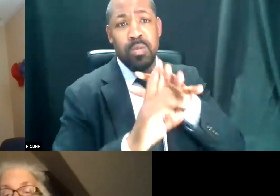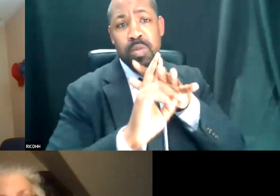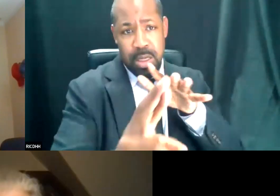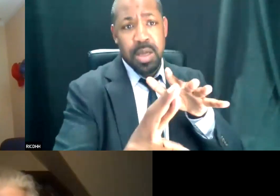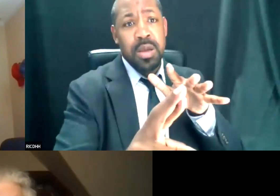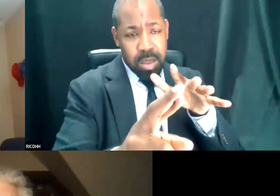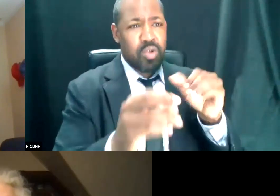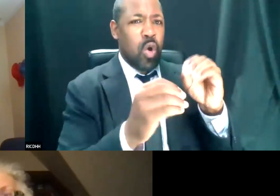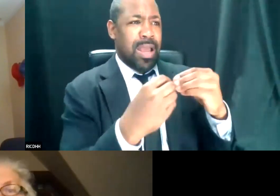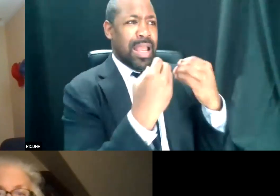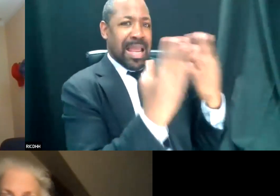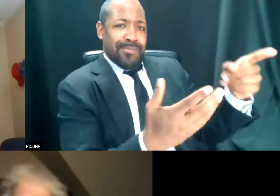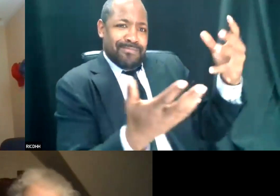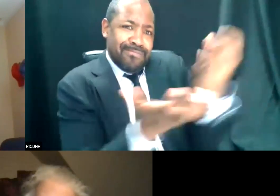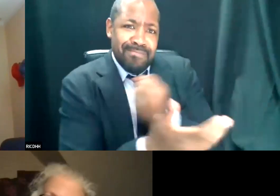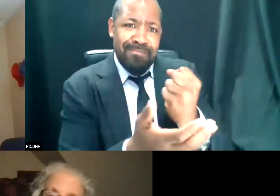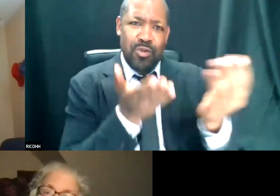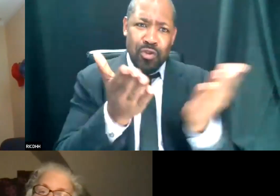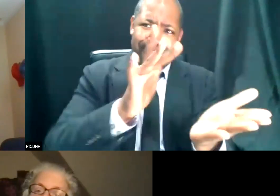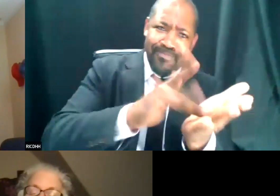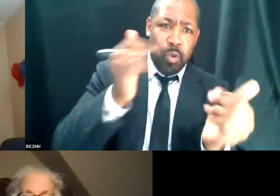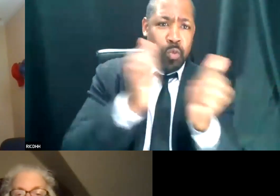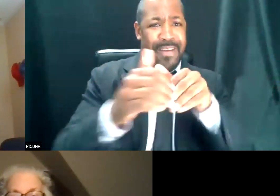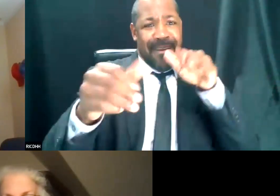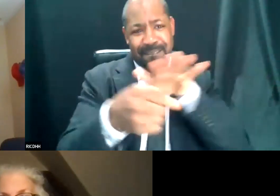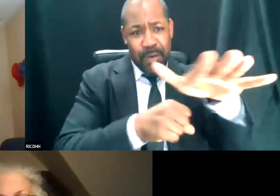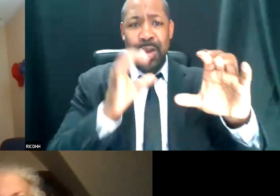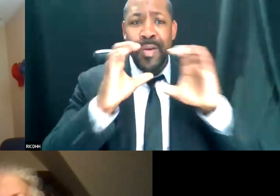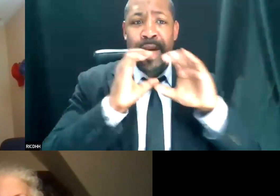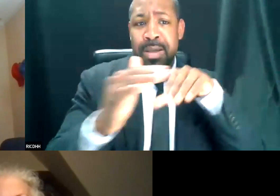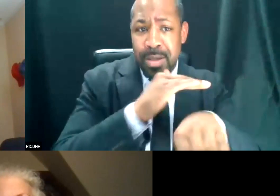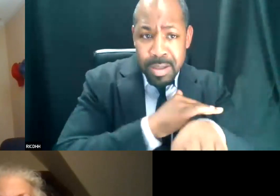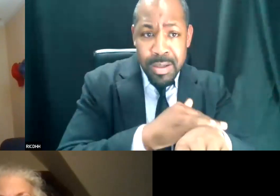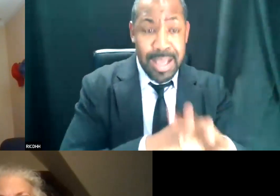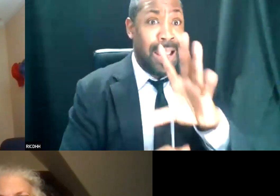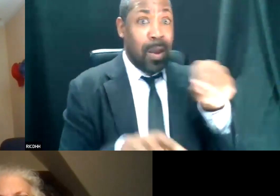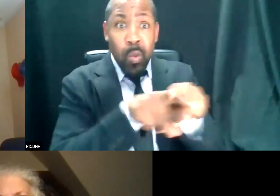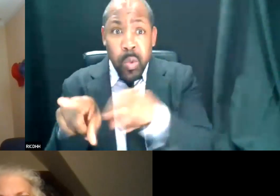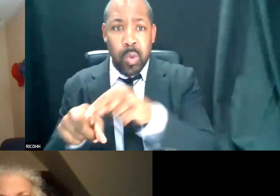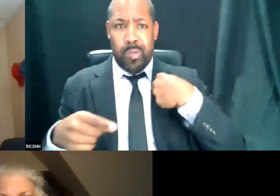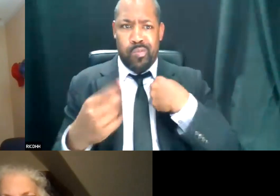deaf, hard of hearing, deaf blind, who are immigrants and refugees themselves.